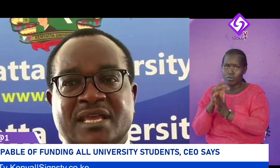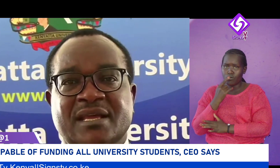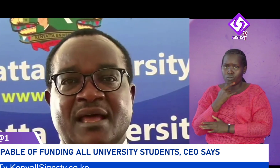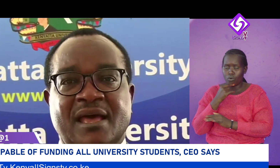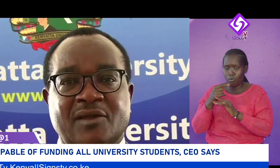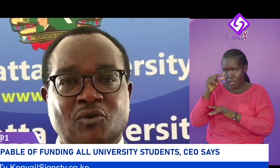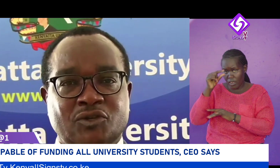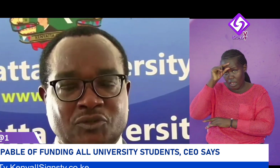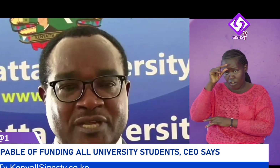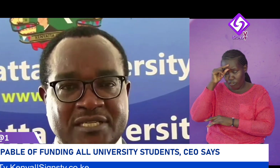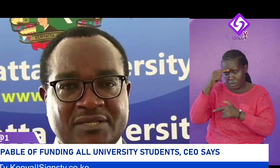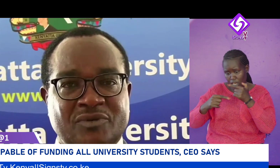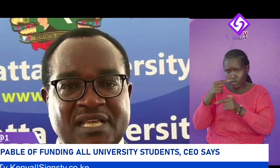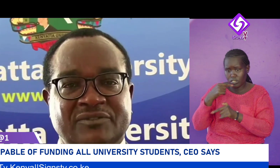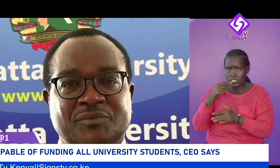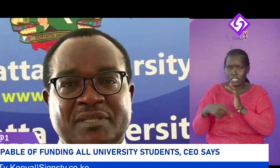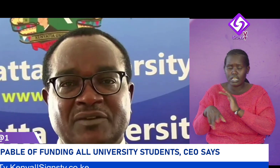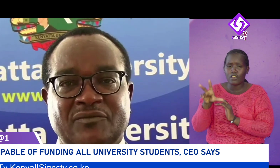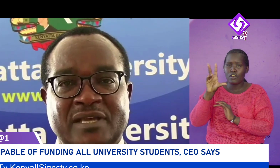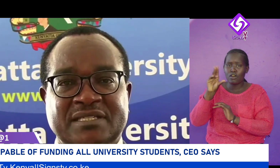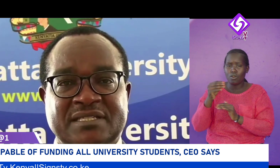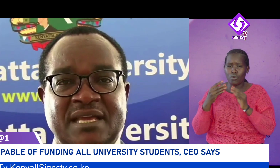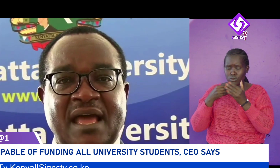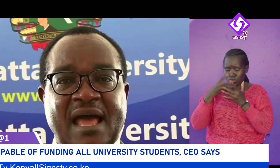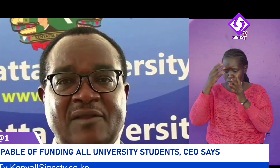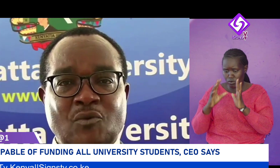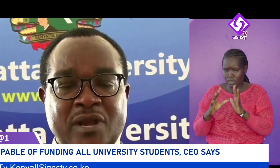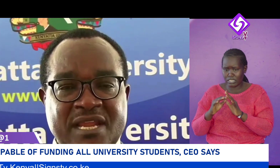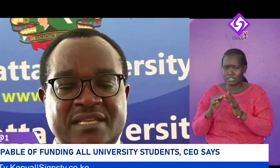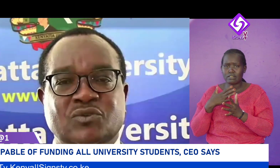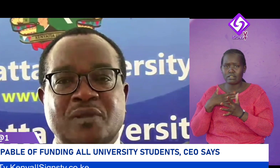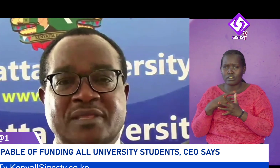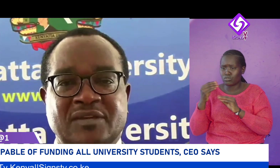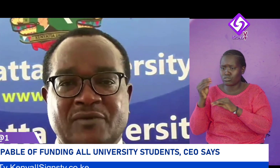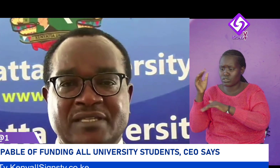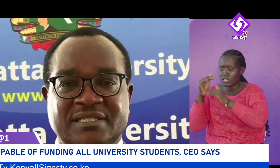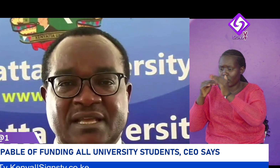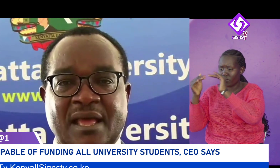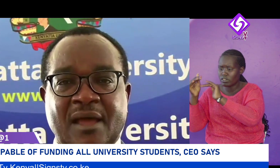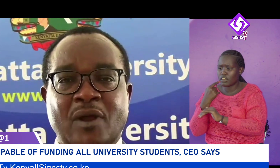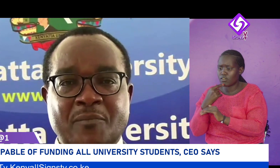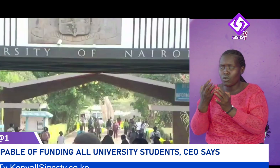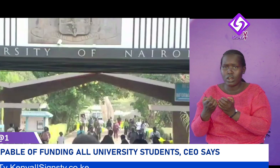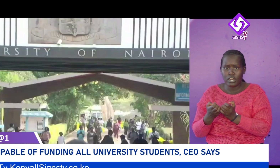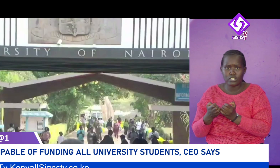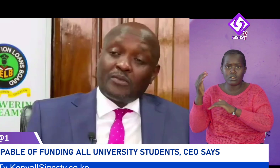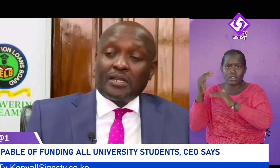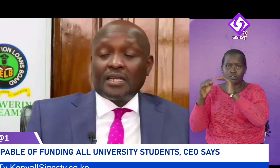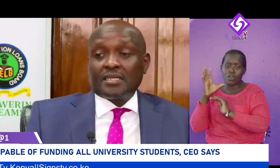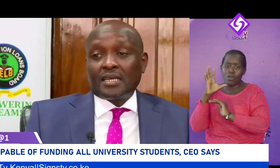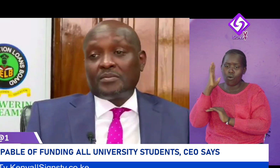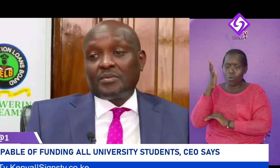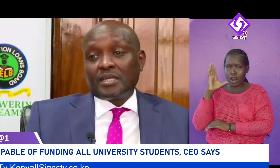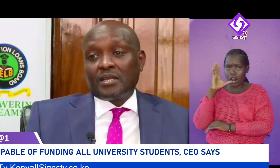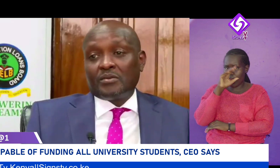saying, no student who deserves to be in the university and who needs to be in the university will miss. Forward and start repaying their loan,